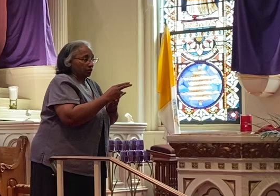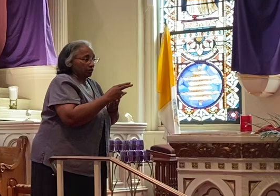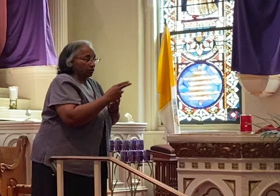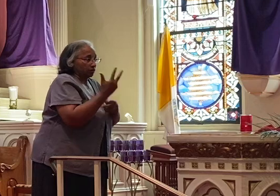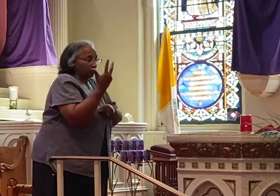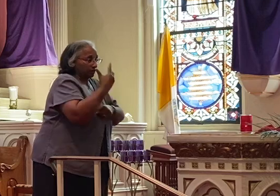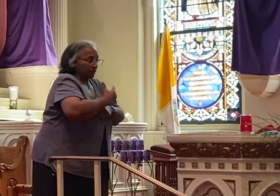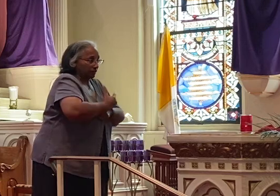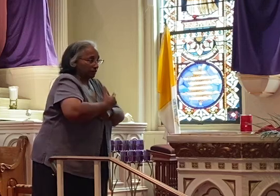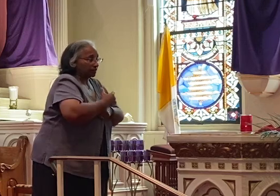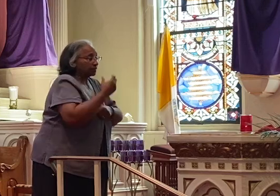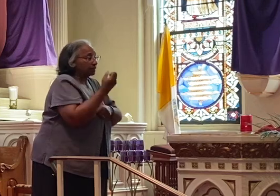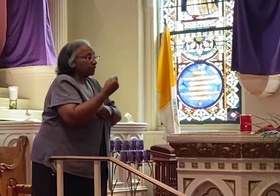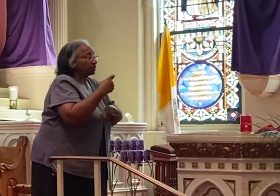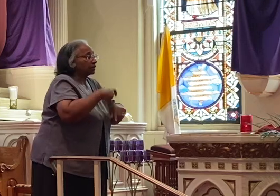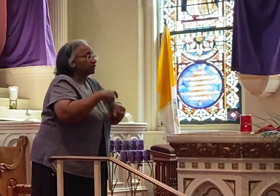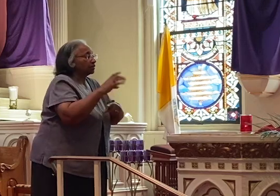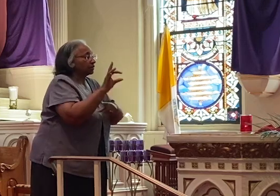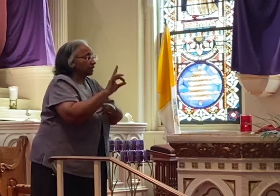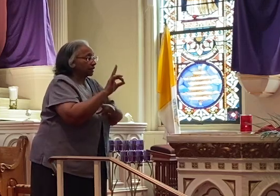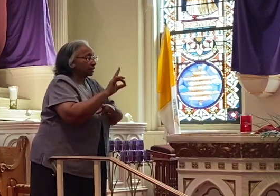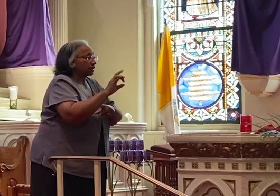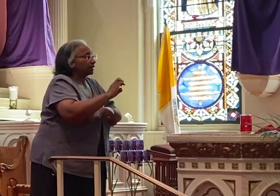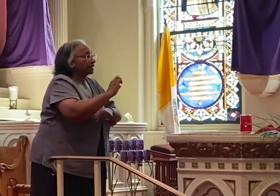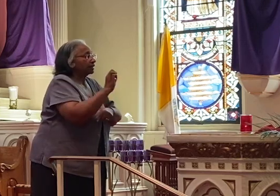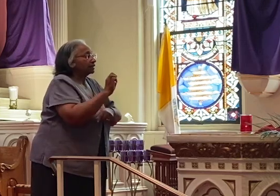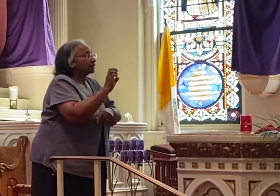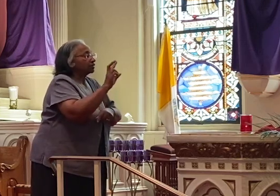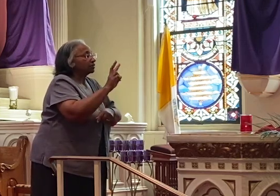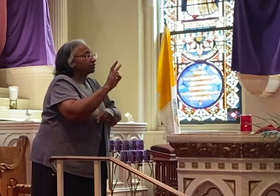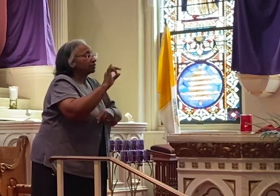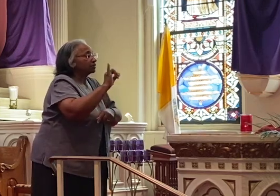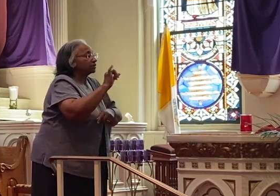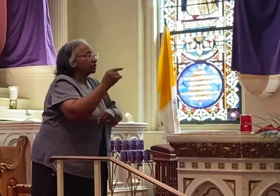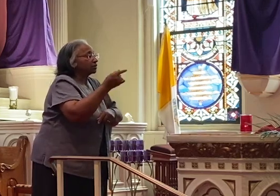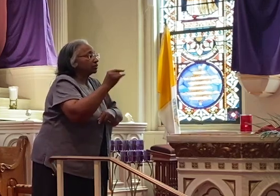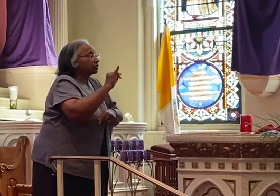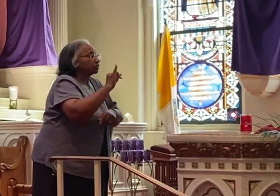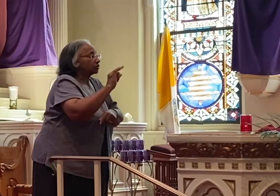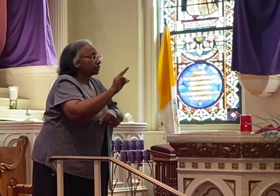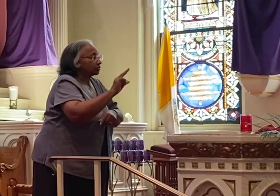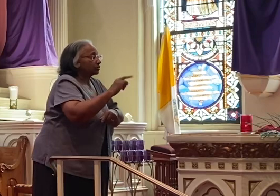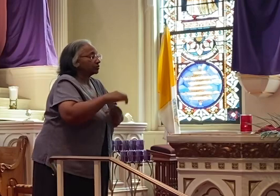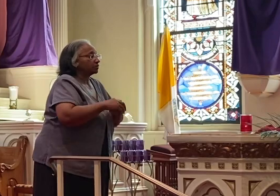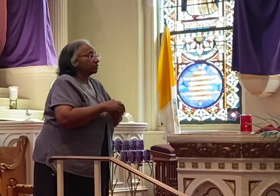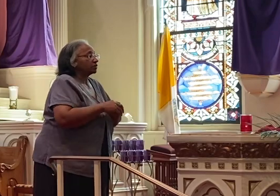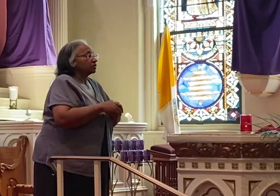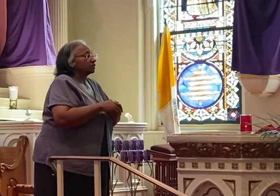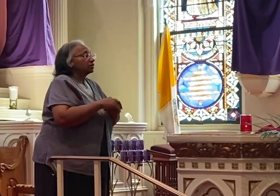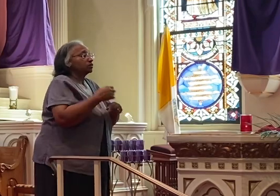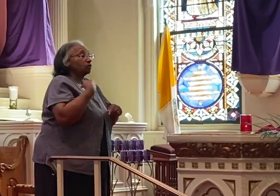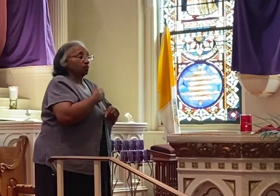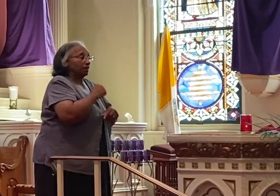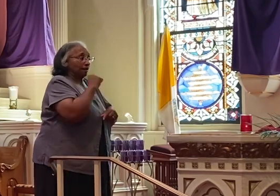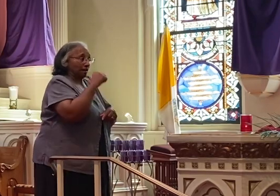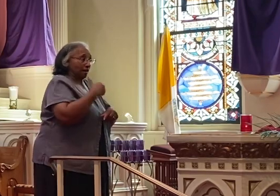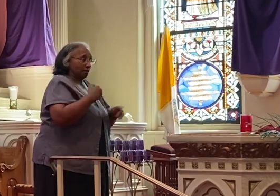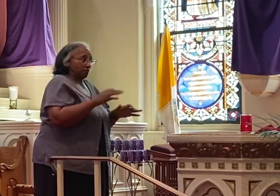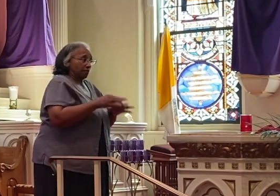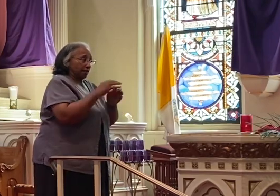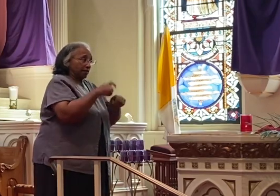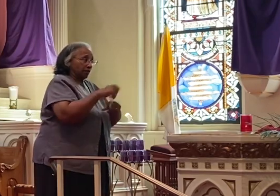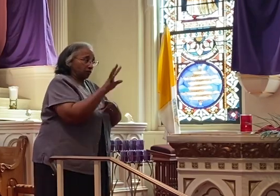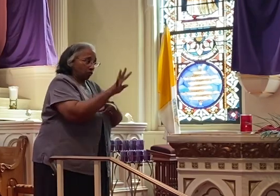at 8 p.m. is the Easter Vigil. So next Saturday, we do not have an anticipated Mass at